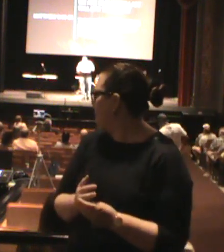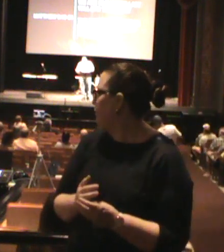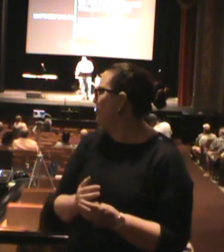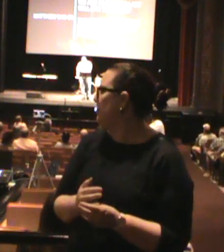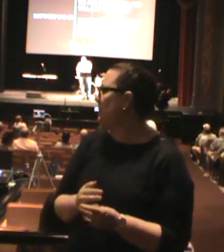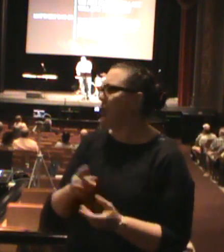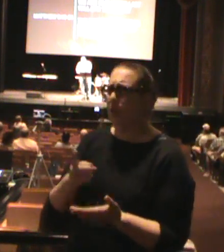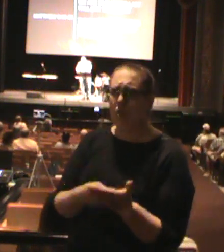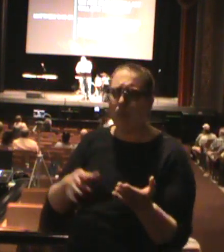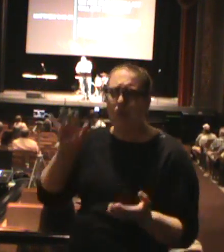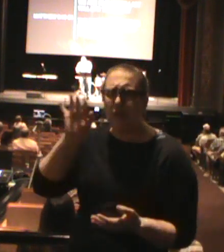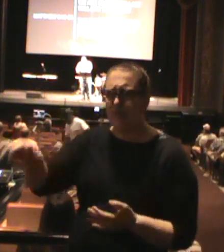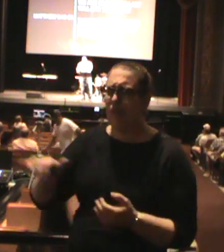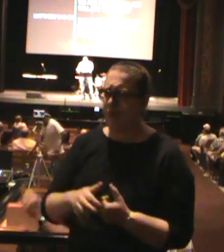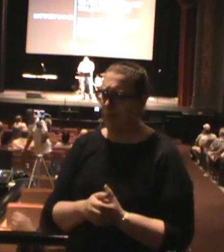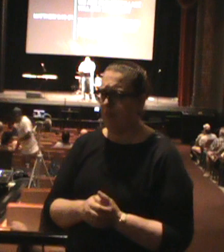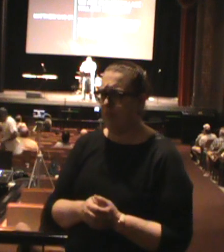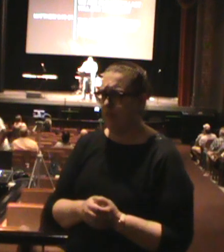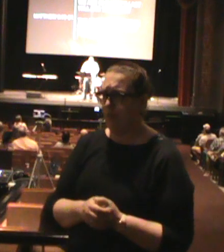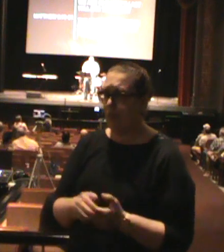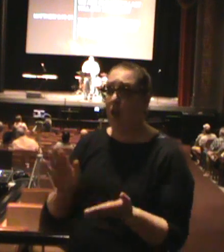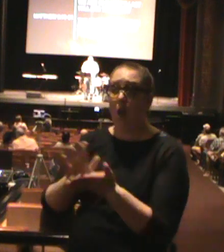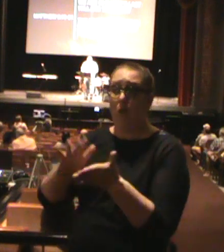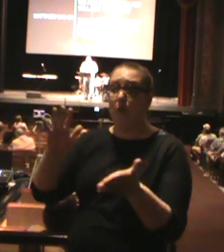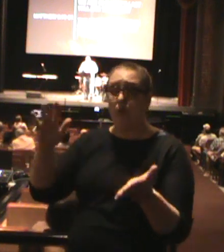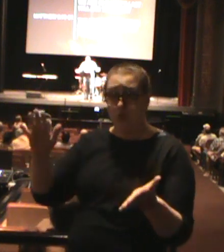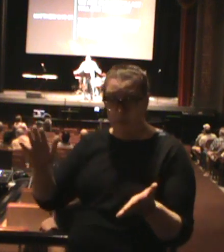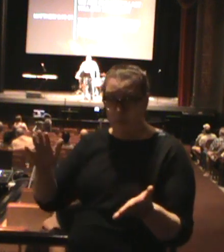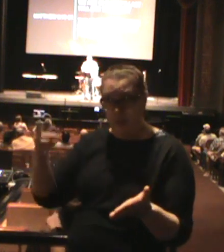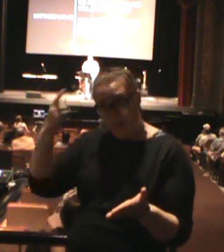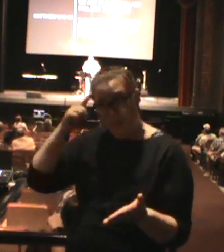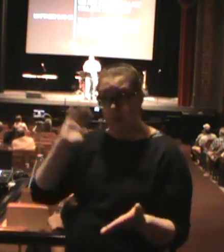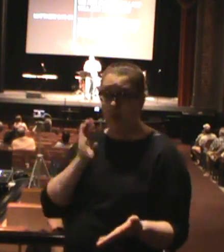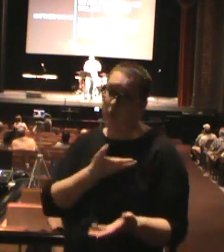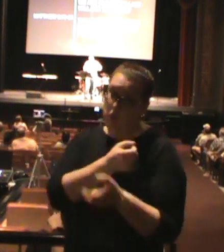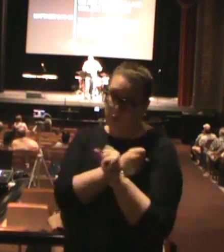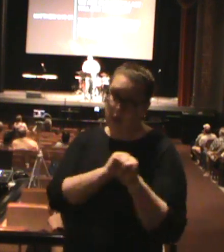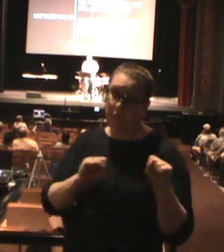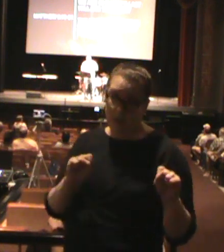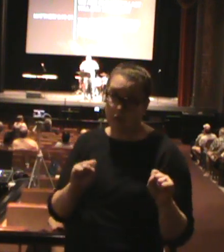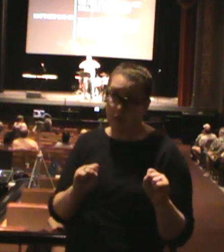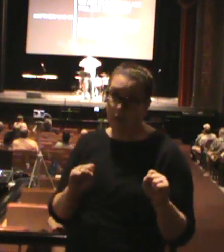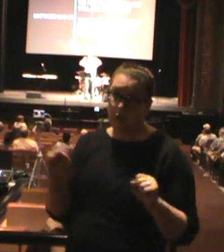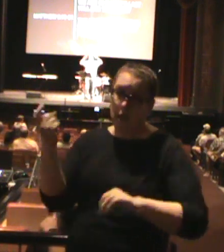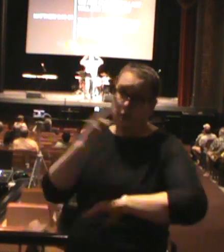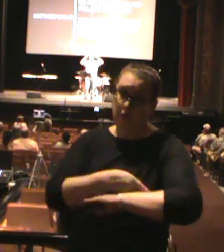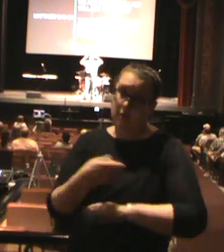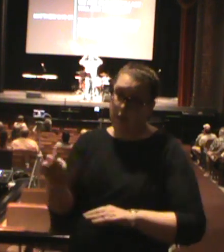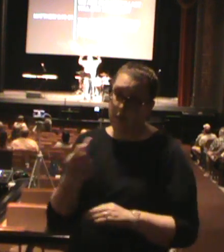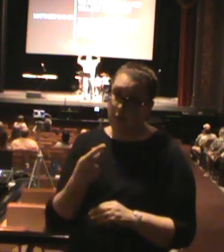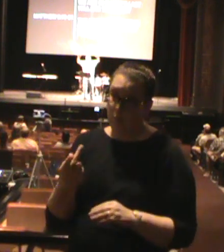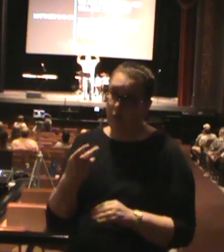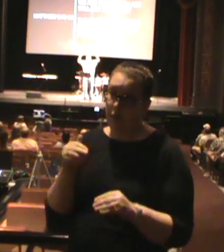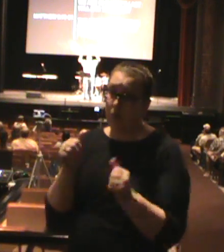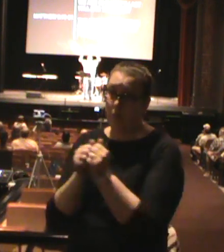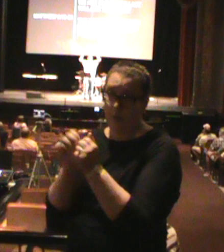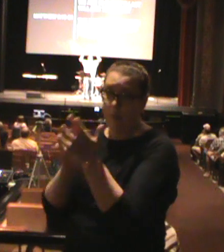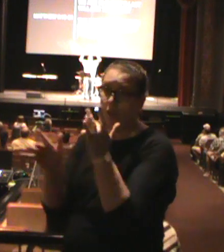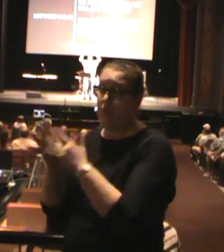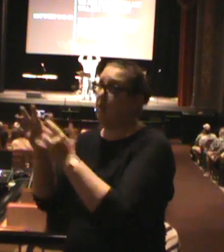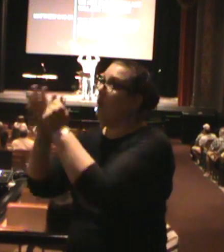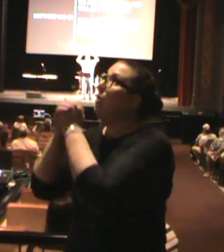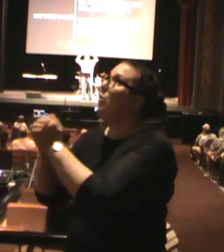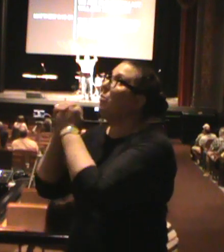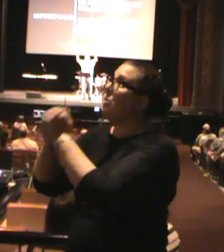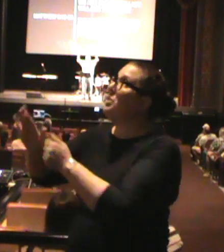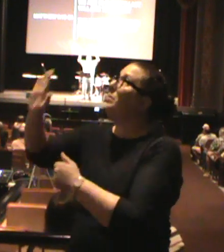What is this inheritance? It's the glorification of our salvation, the day that we are with Jesus, worshiping